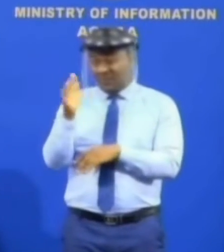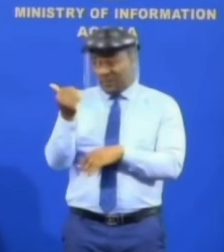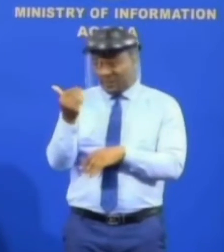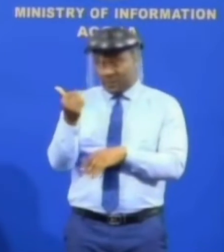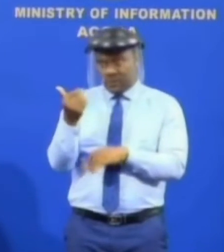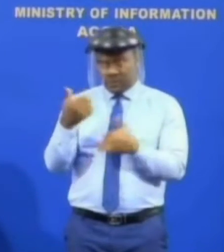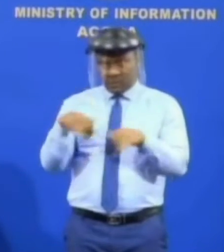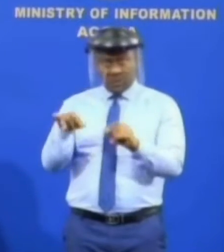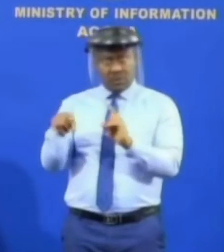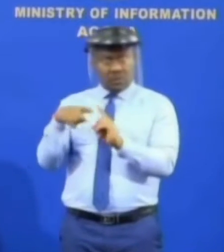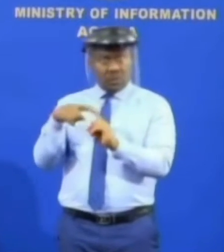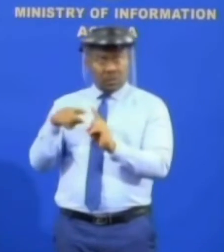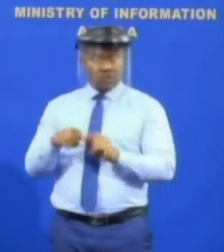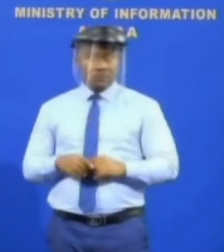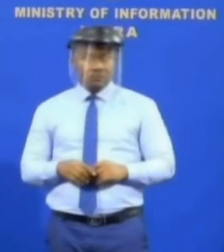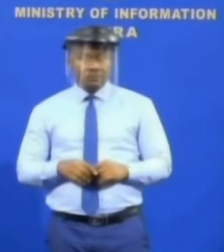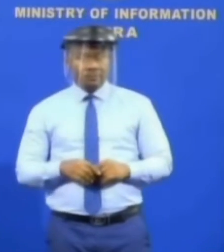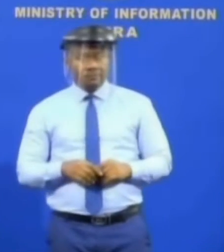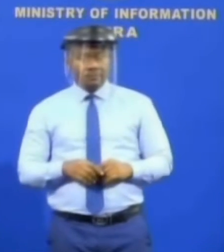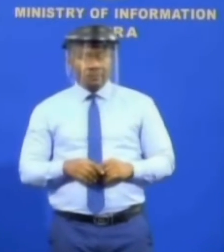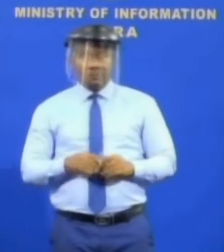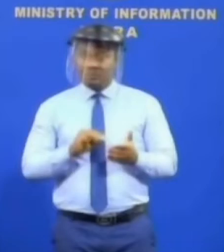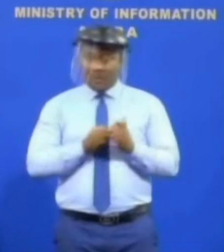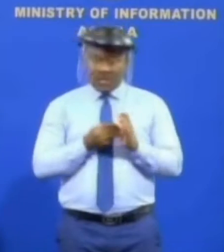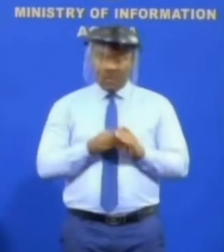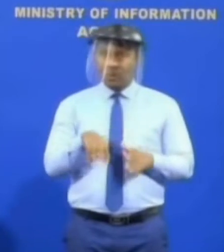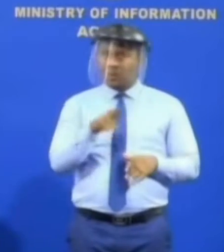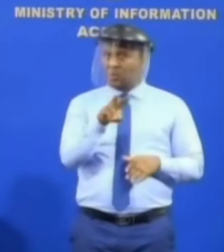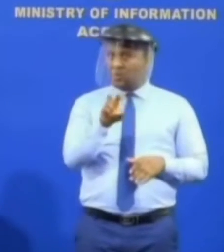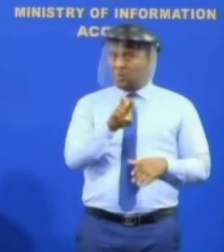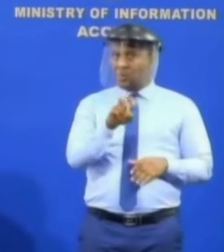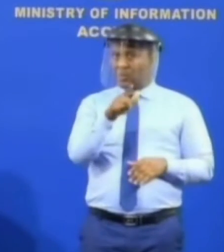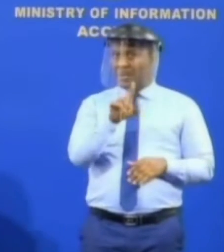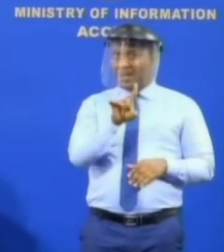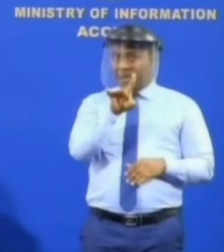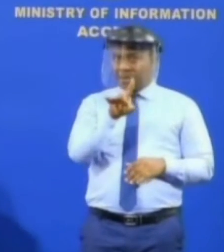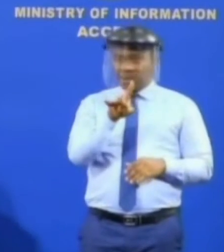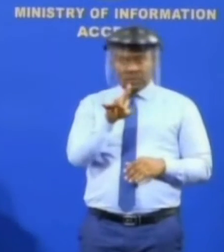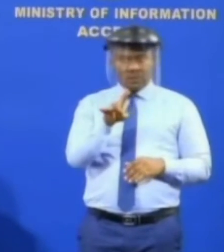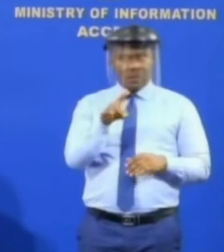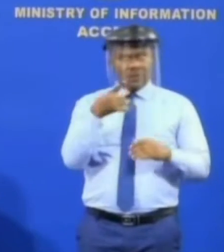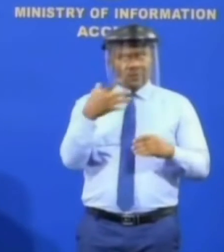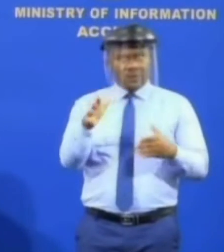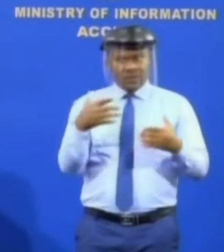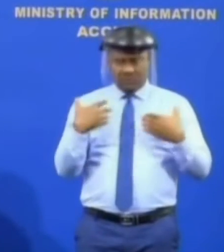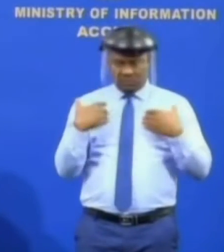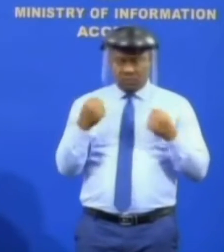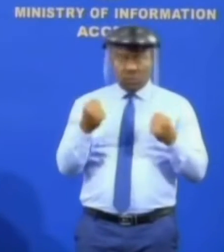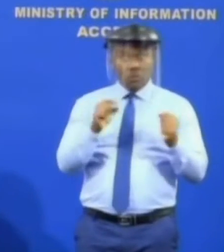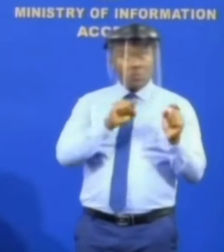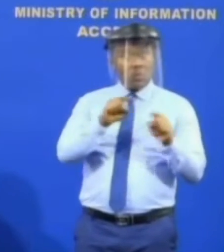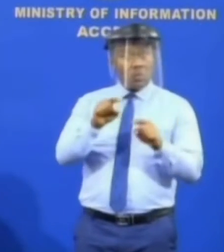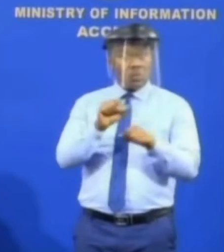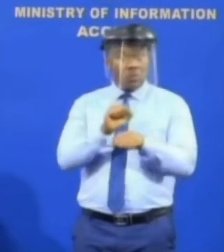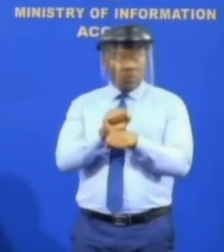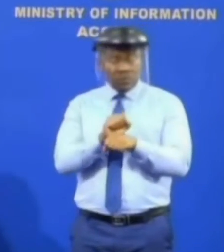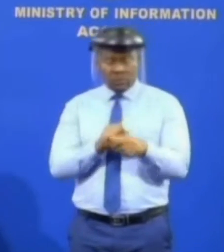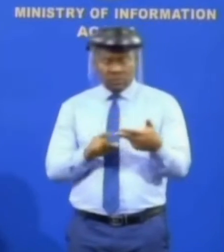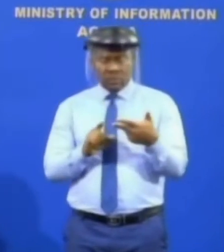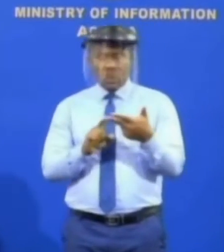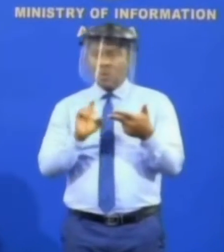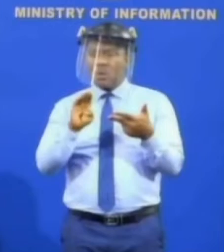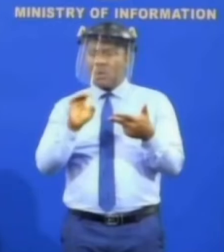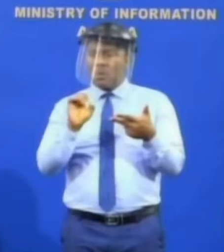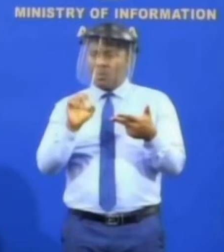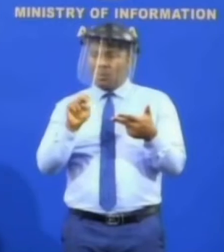that the 228 are back to work despite their exposure to work. Bono is at